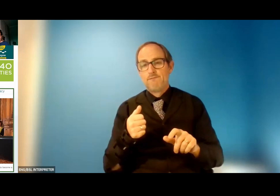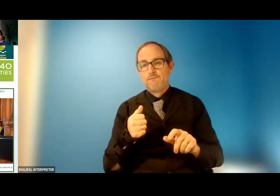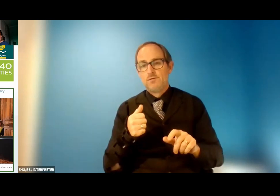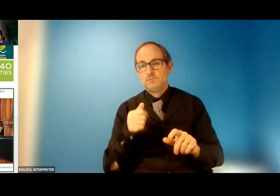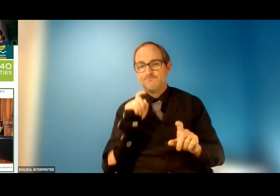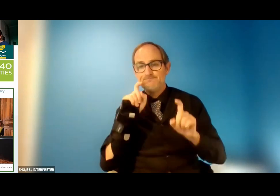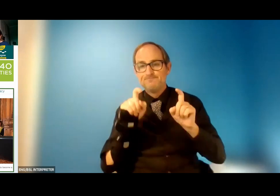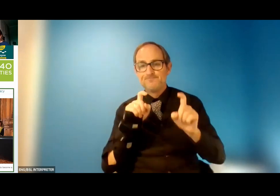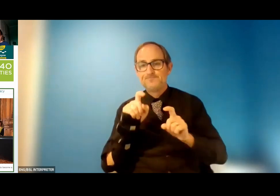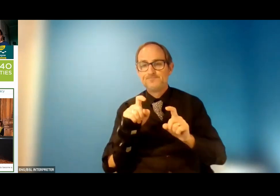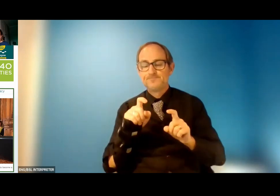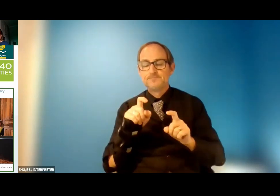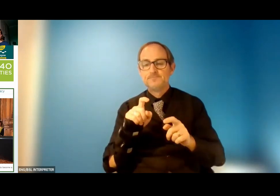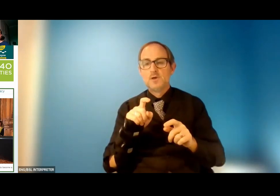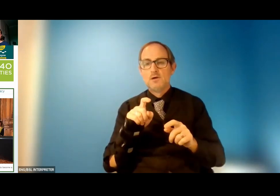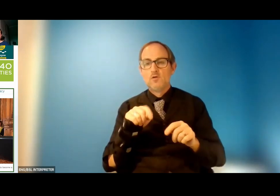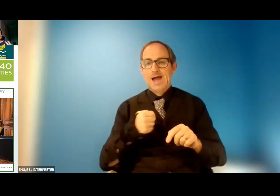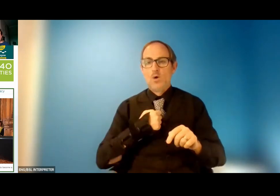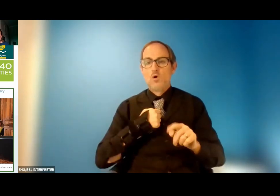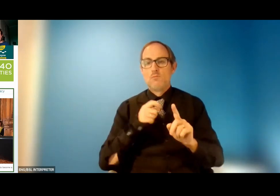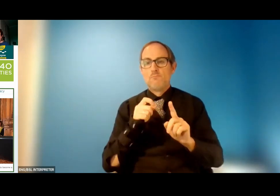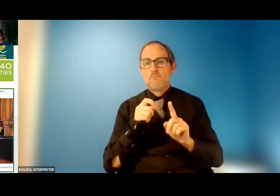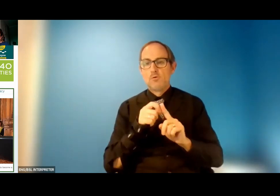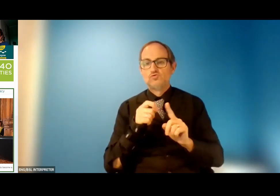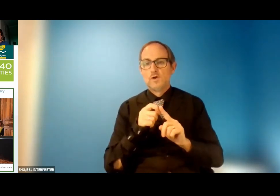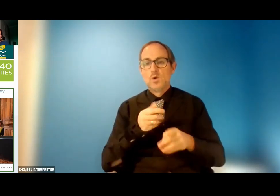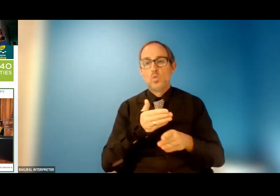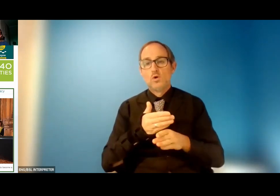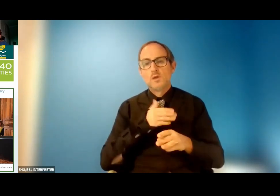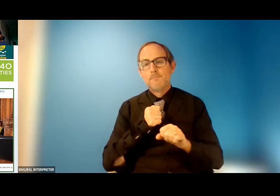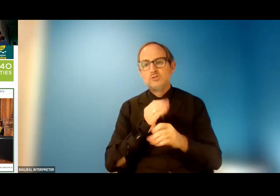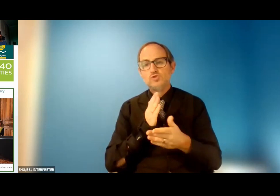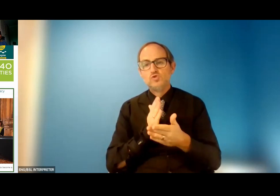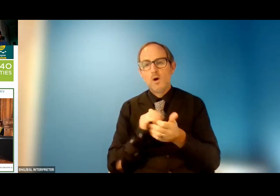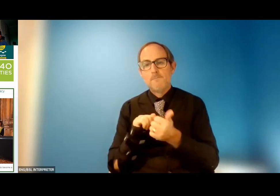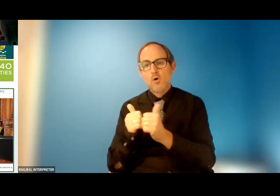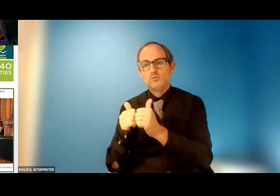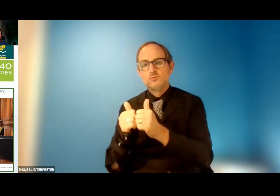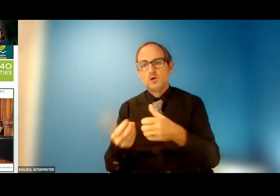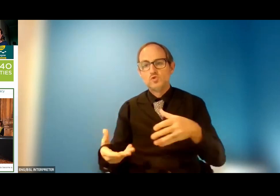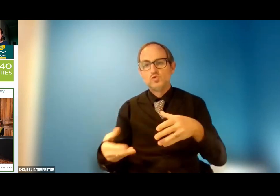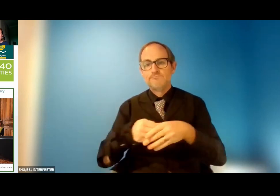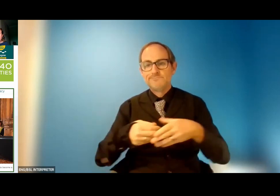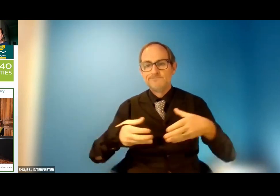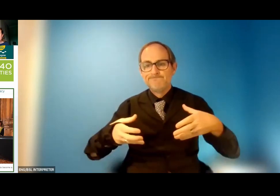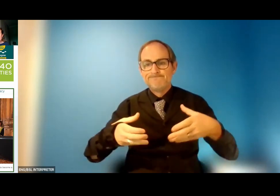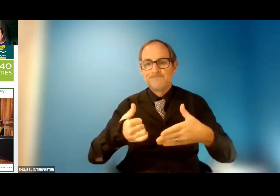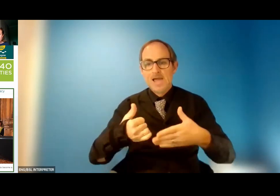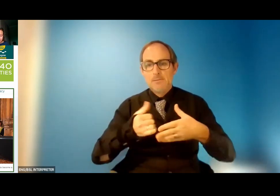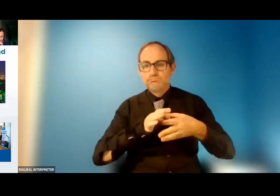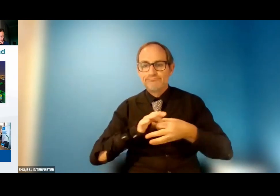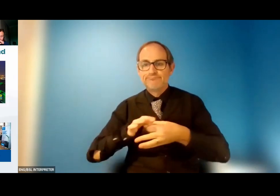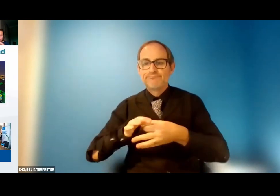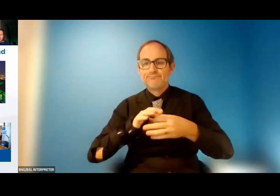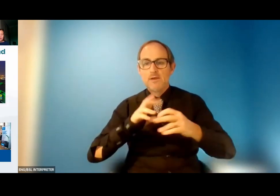been spending a lot of time making sure our partners are on board with and buying into this vision that we've been trying to create